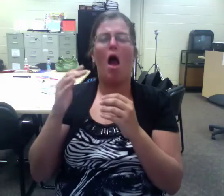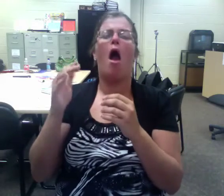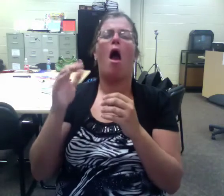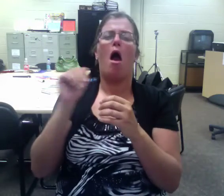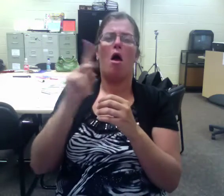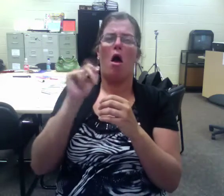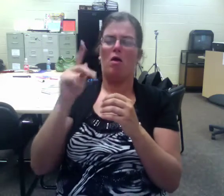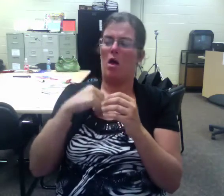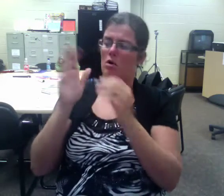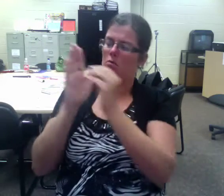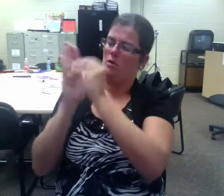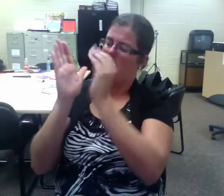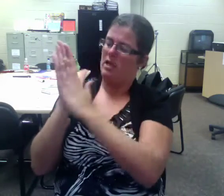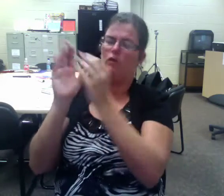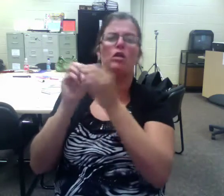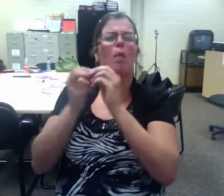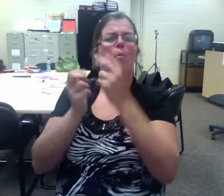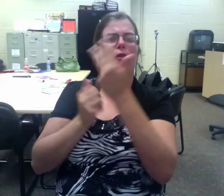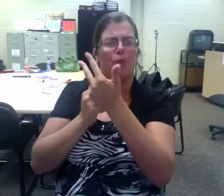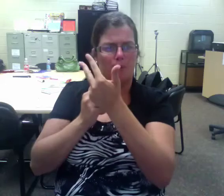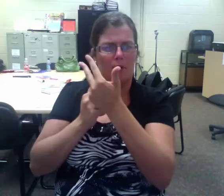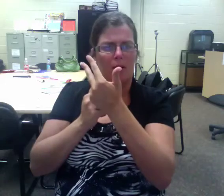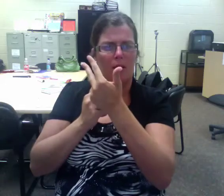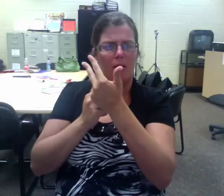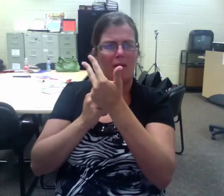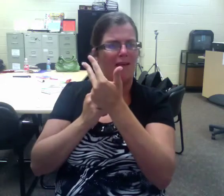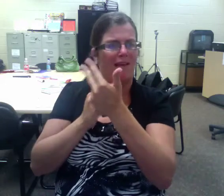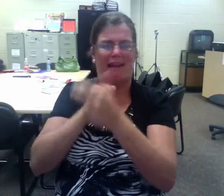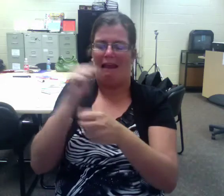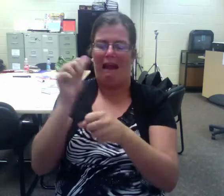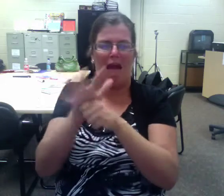Lack of support. And then we'll talk about that in just a second.